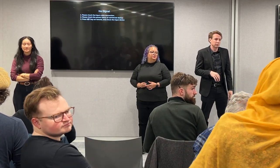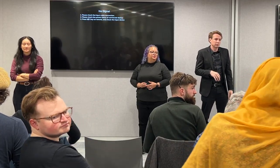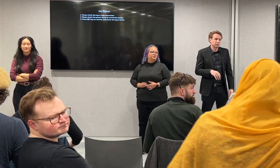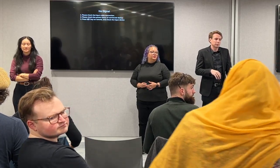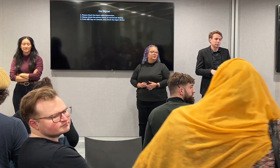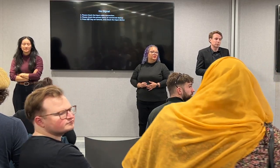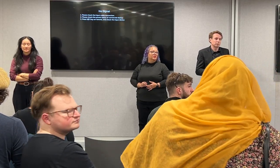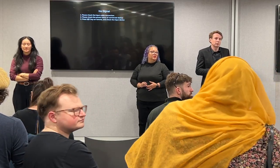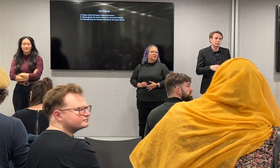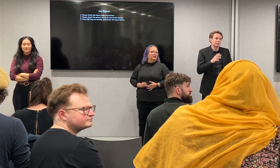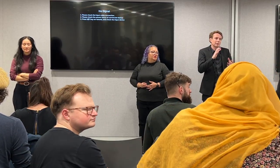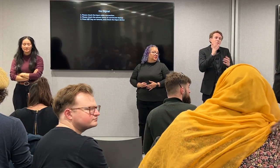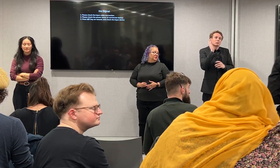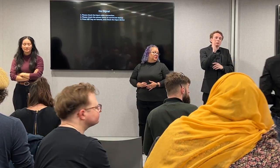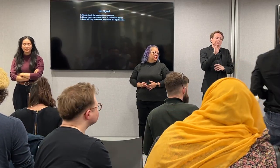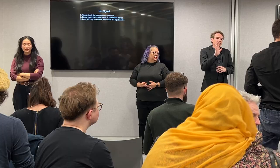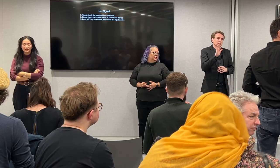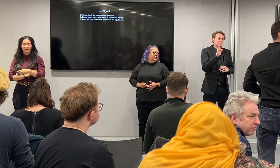Okay.